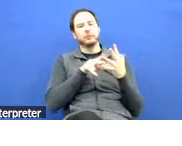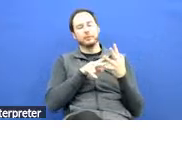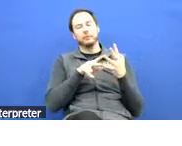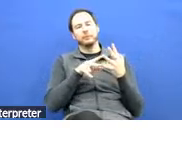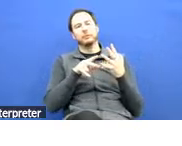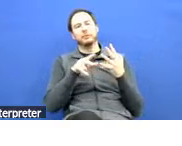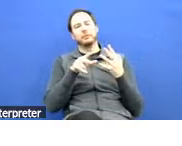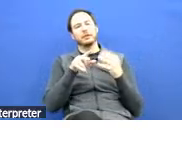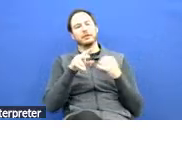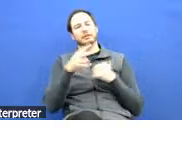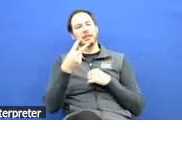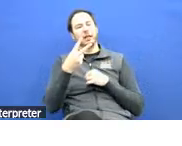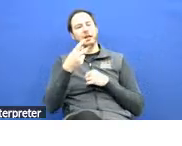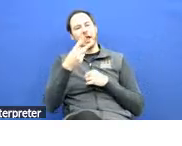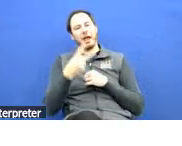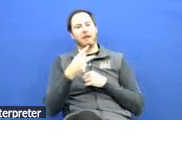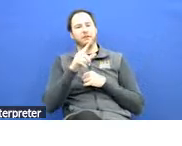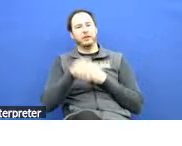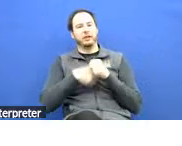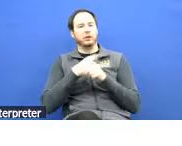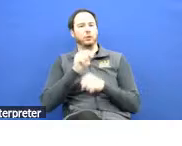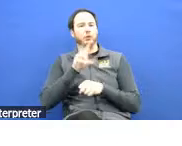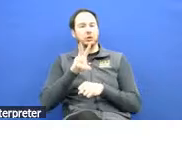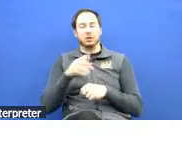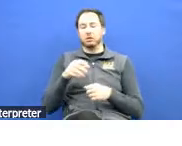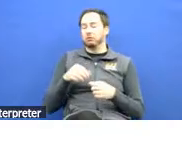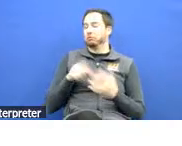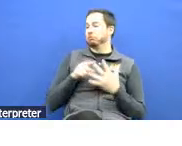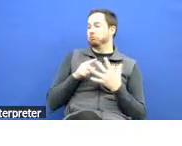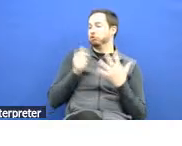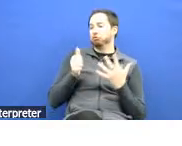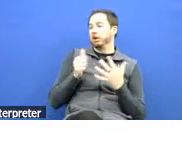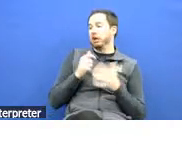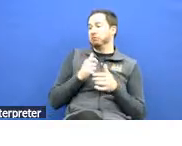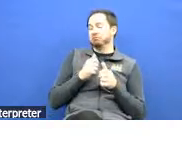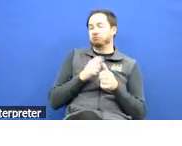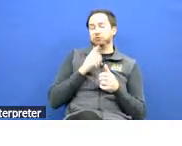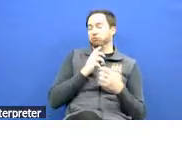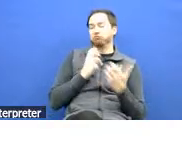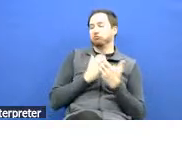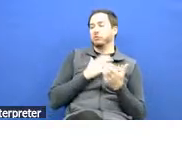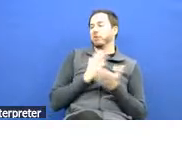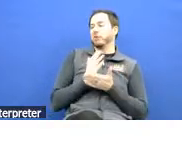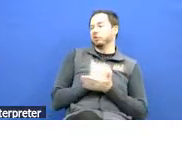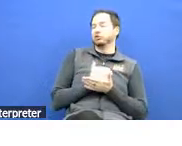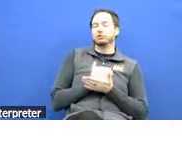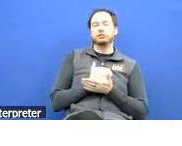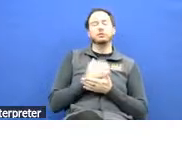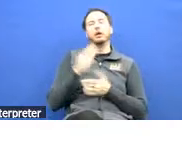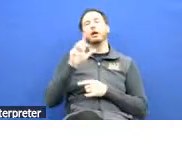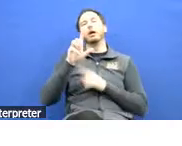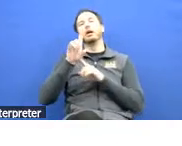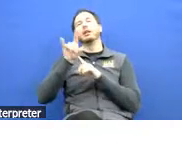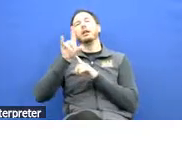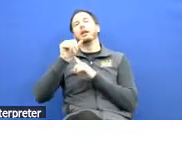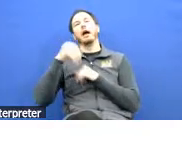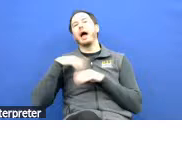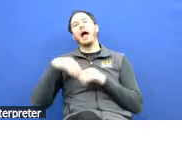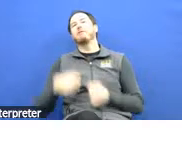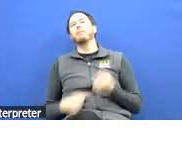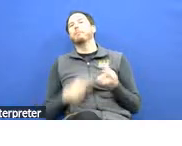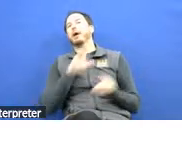26. Great. That works for my budget. No, Linda, I haven't already spent them, but I know where I'm